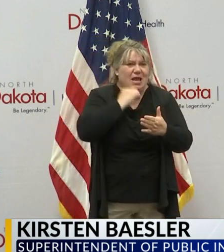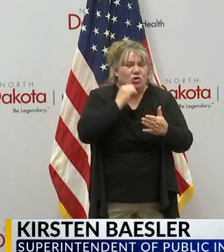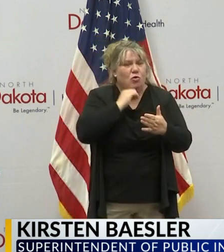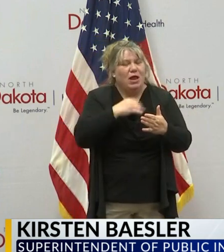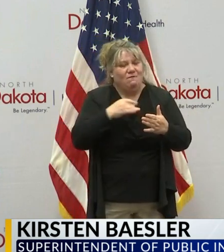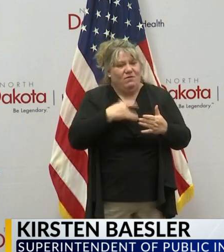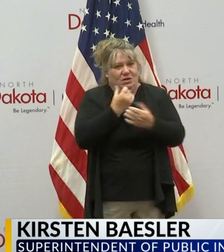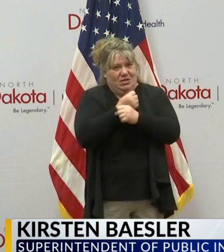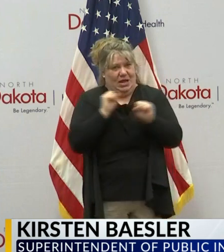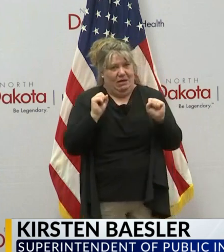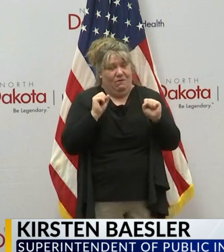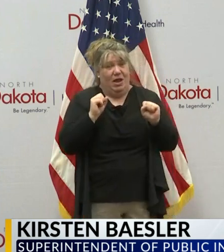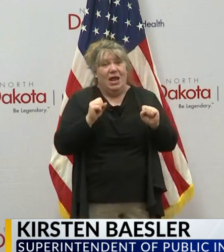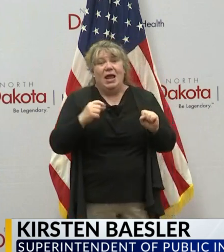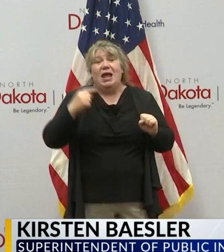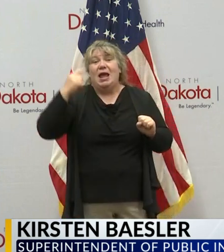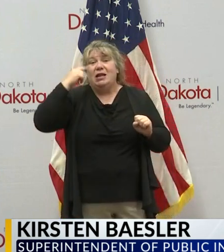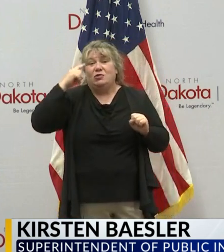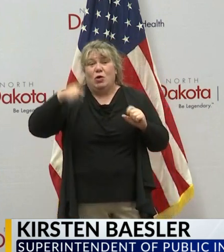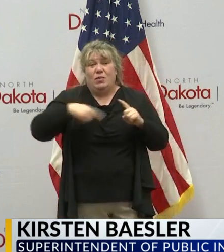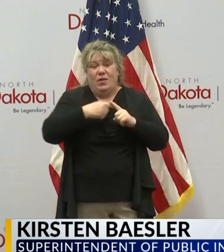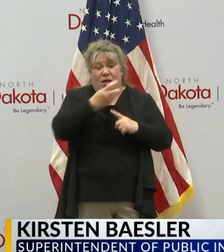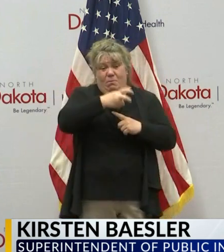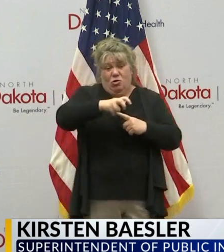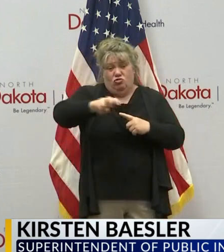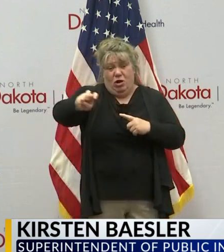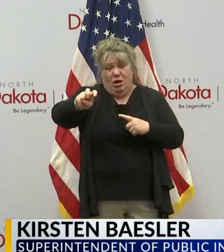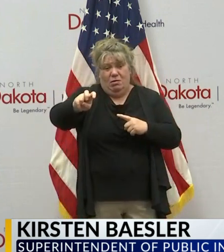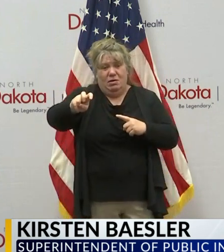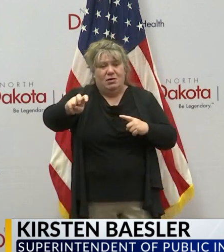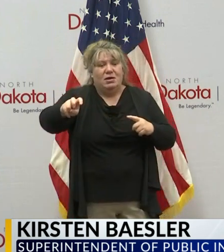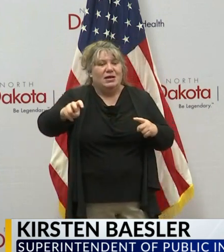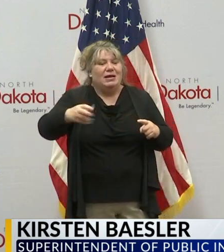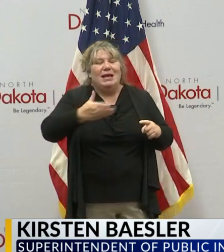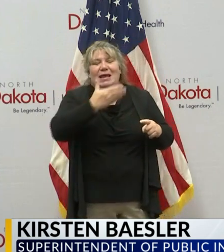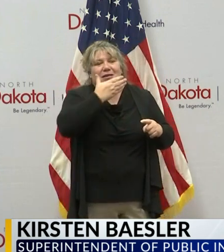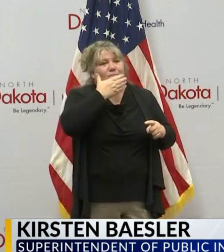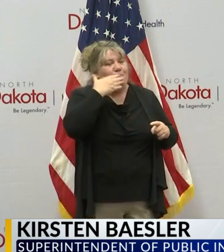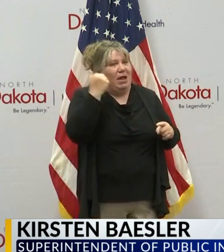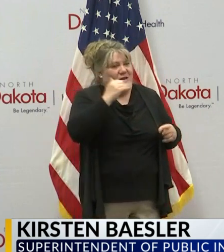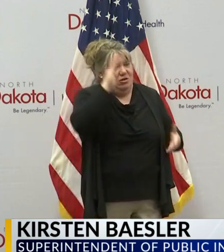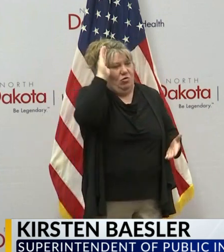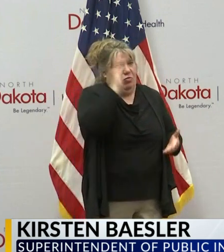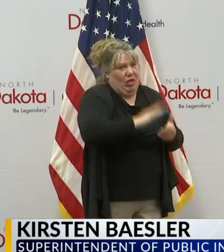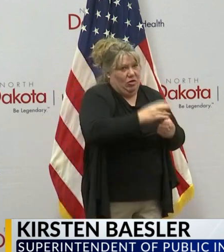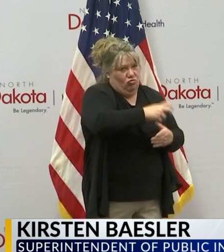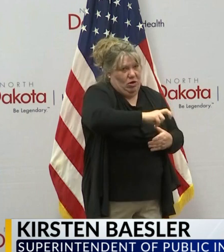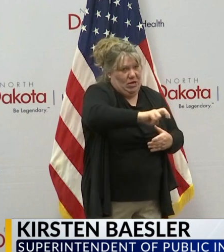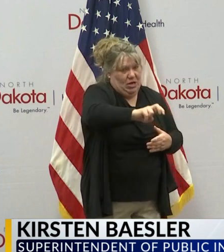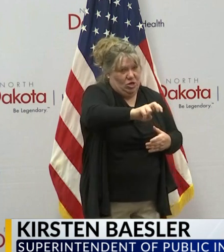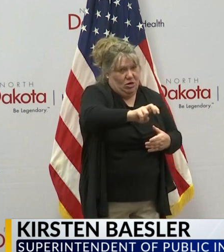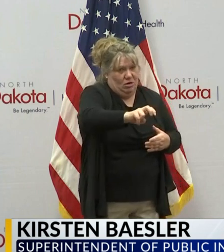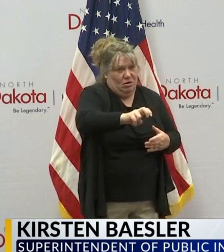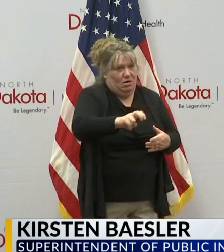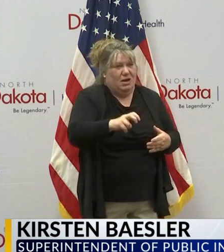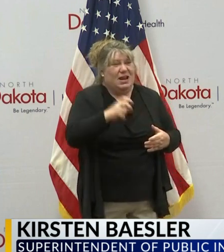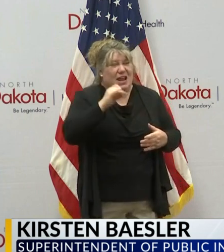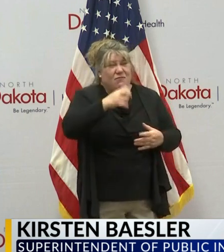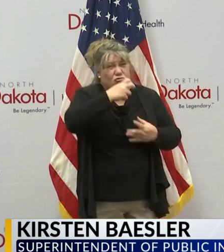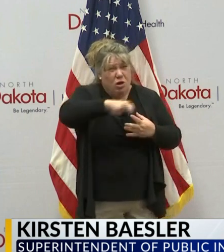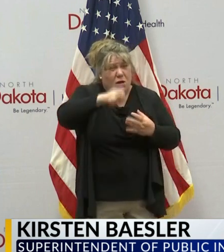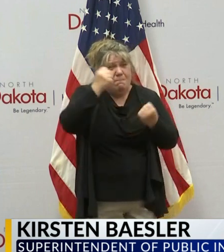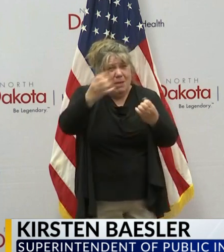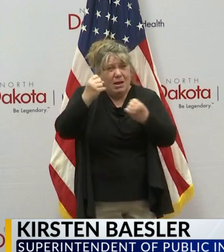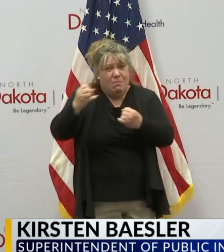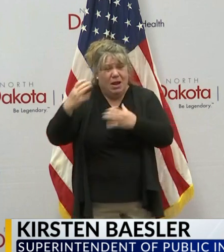transitioning, the fewer transitions that you can make a young person's mind go through, the more apt they are to learn. And